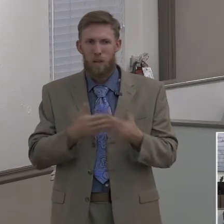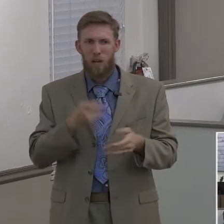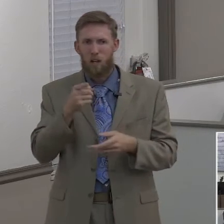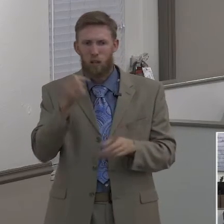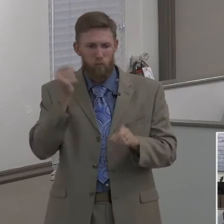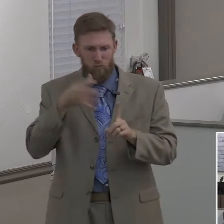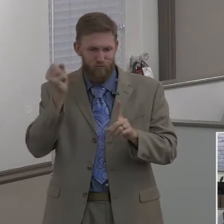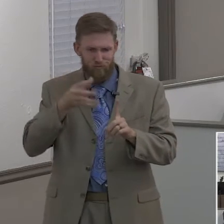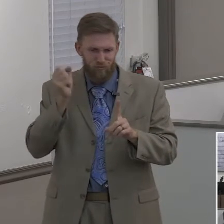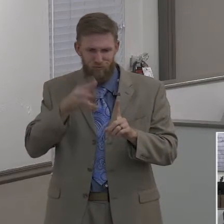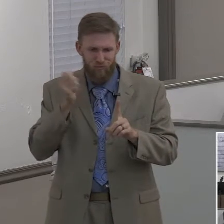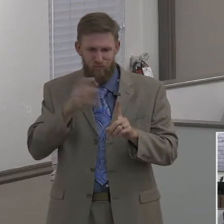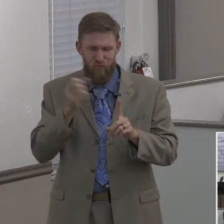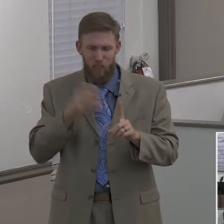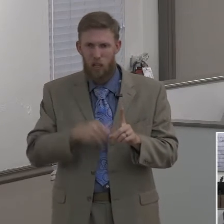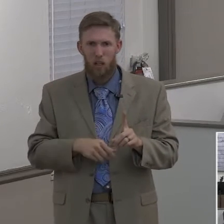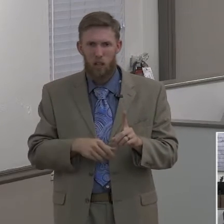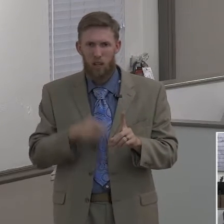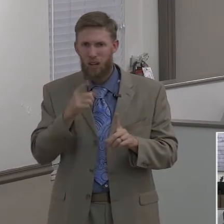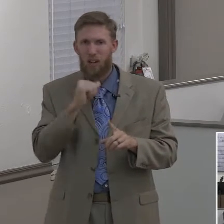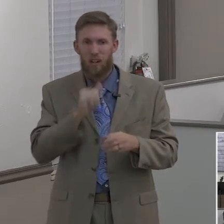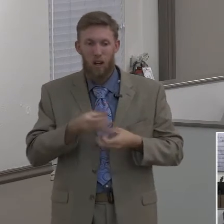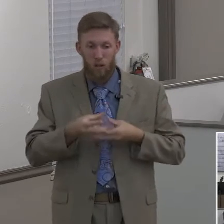at people, especially your spouse and your children.